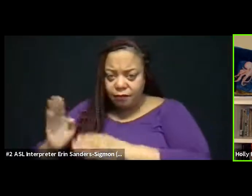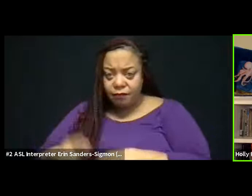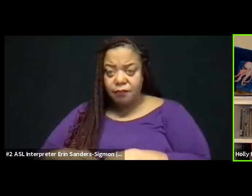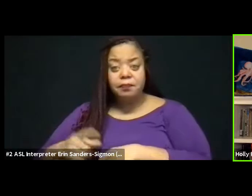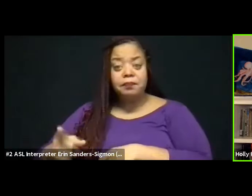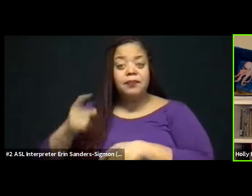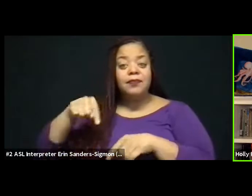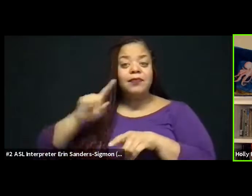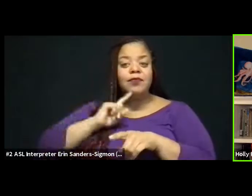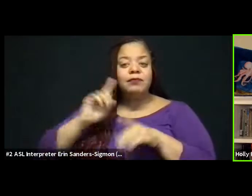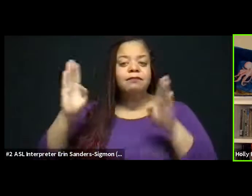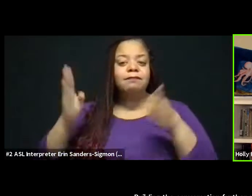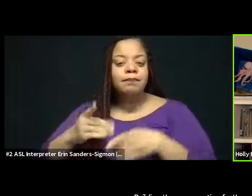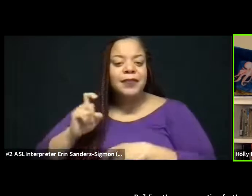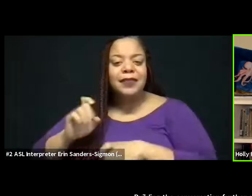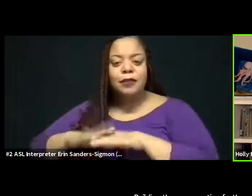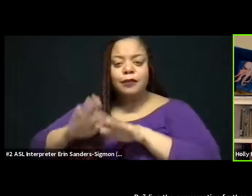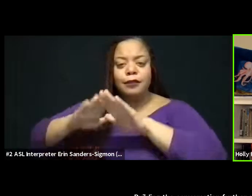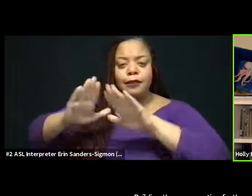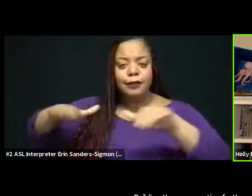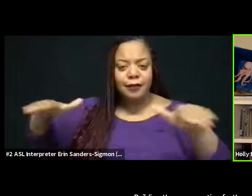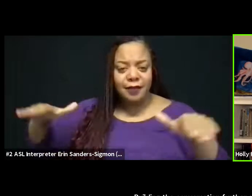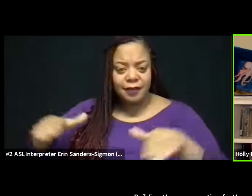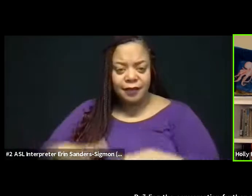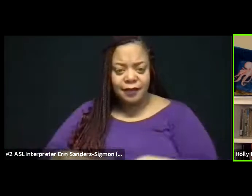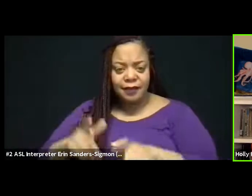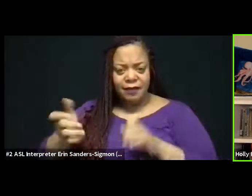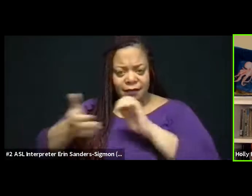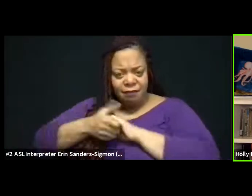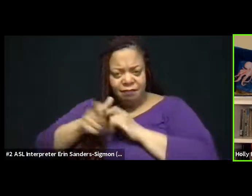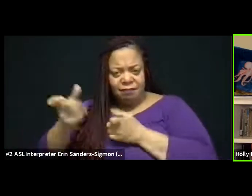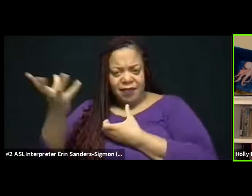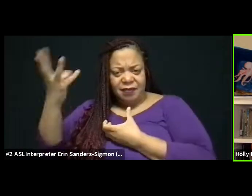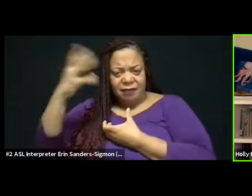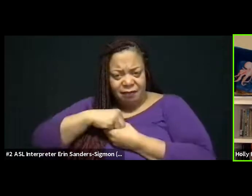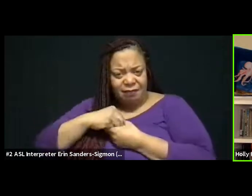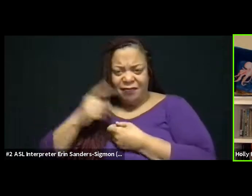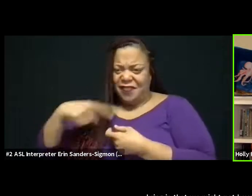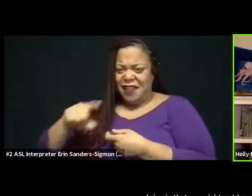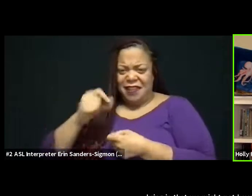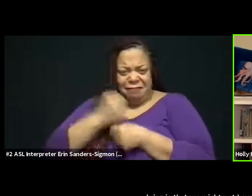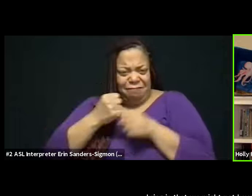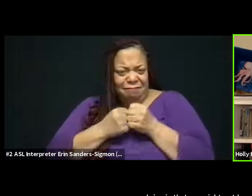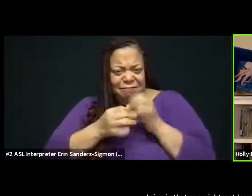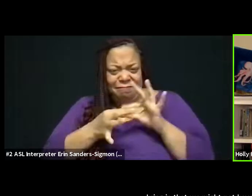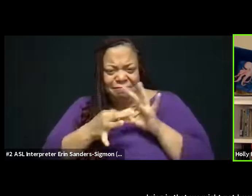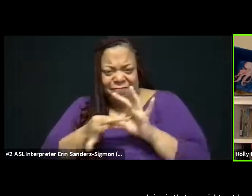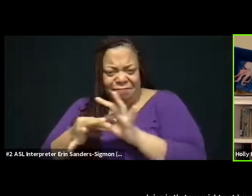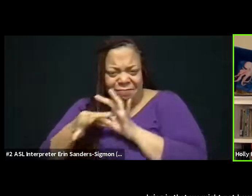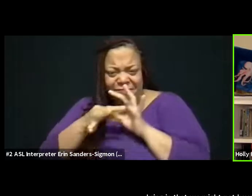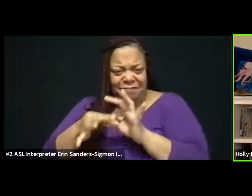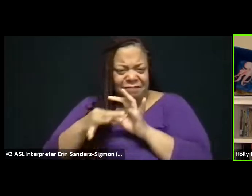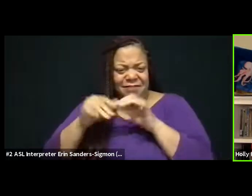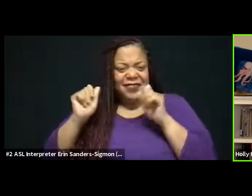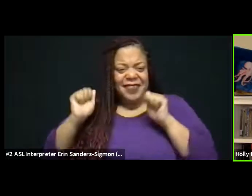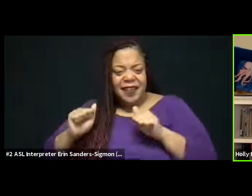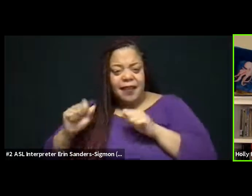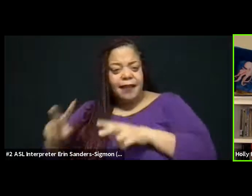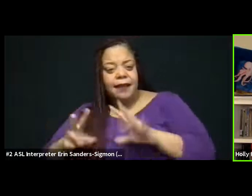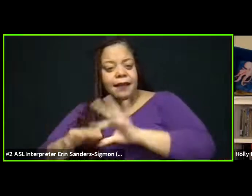that power, trusting in them, and then connecting them to people doing the work now.